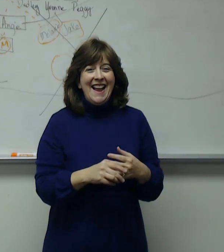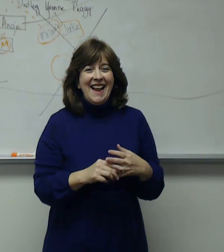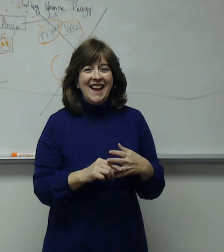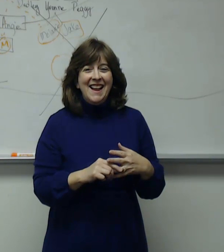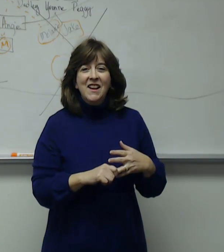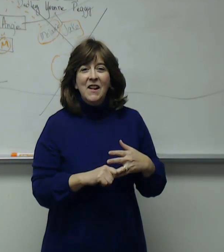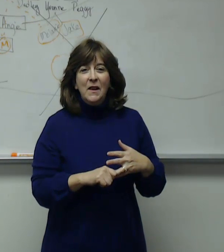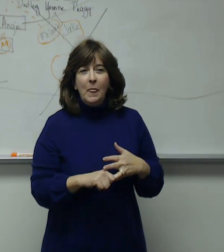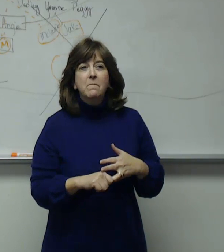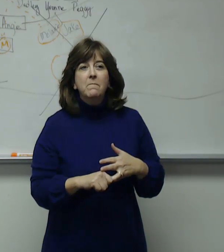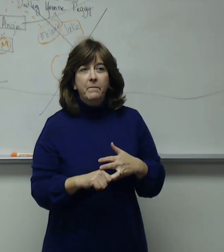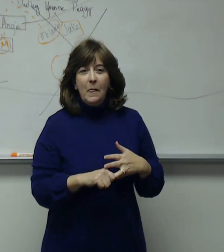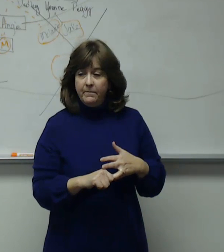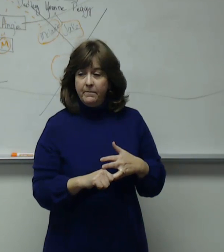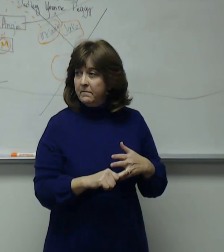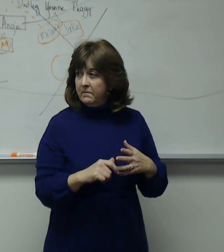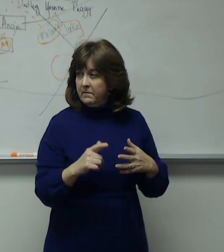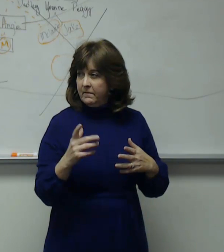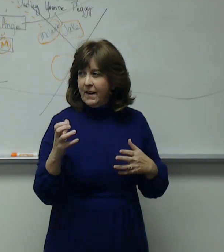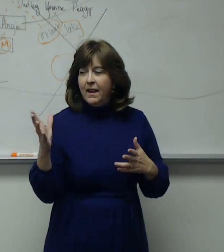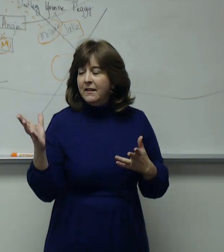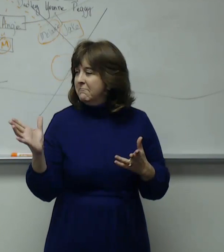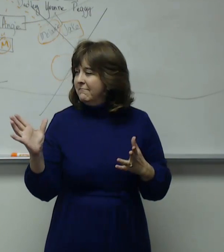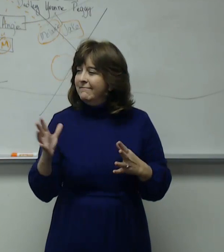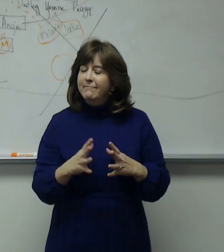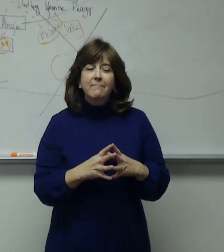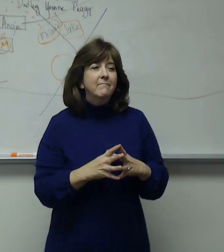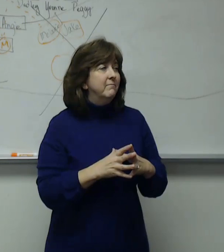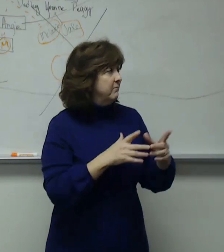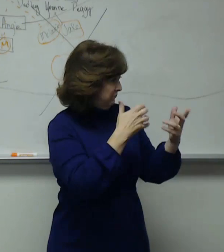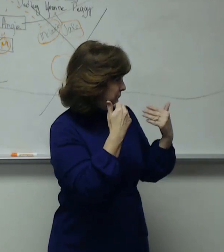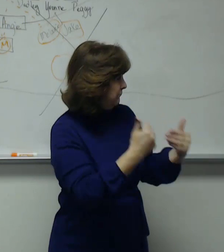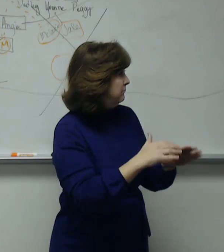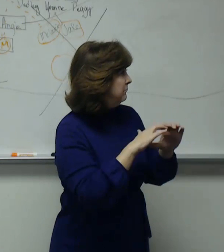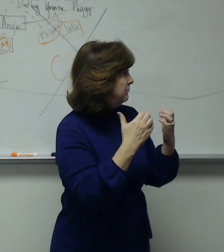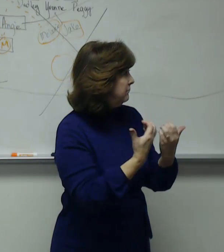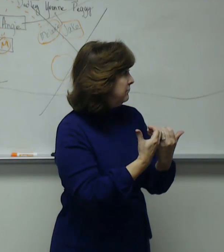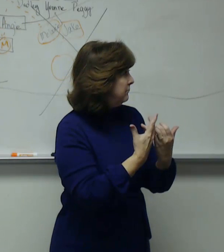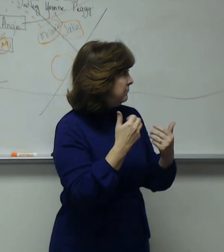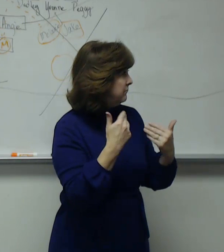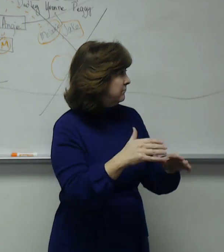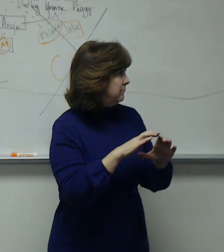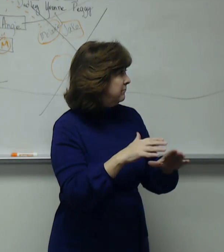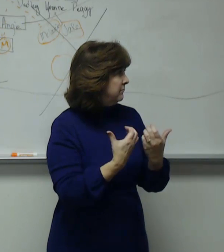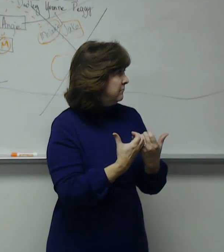I'll be here. I'll try. Is there any to do after meetings?